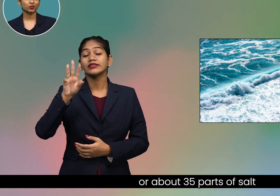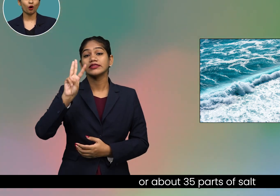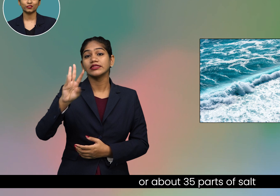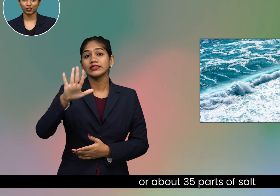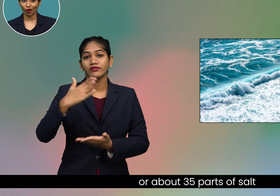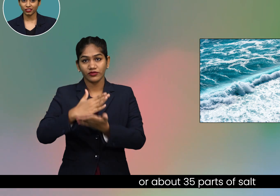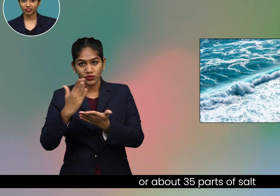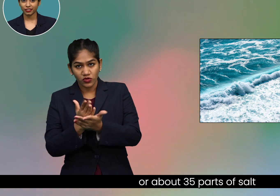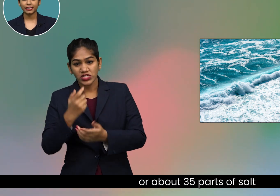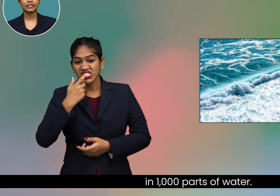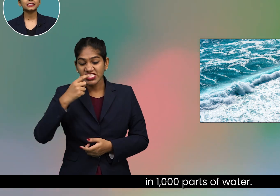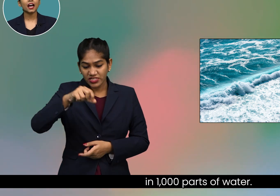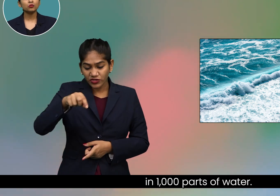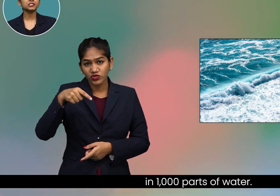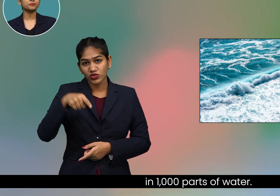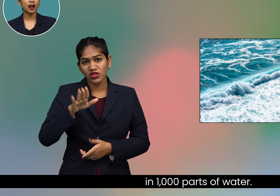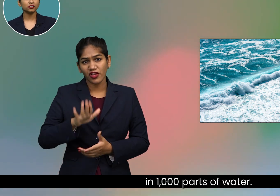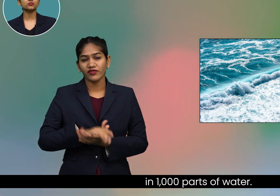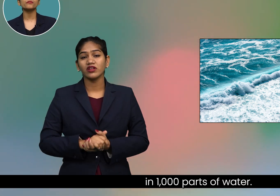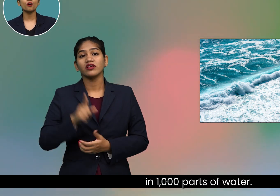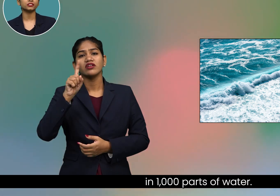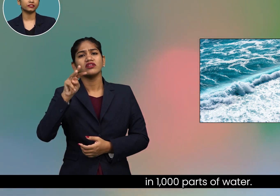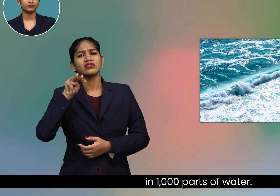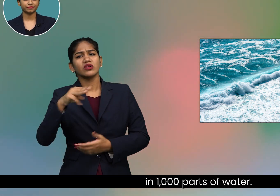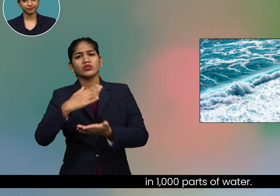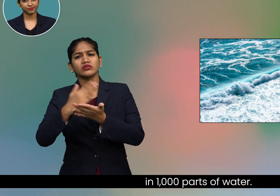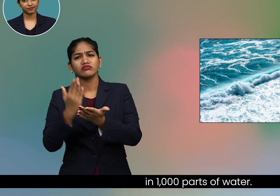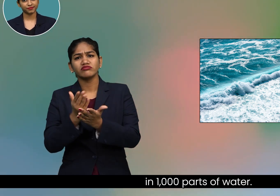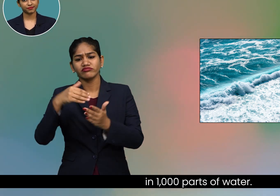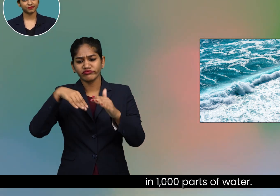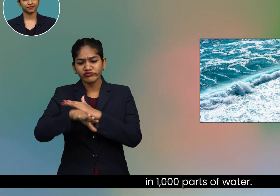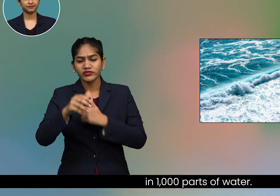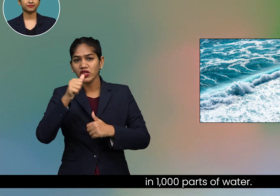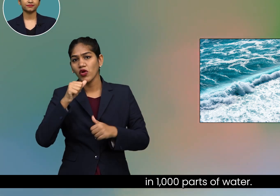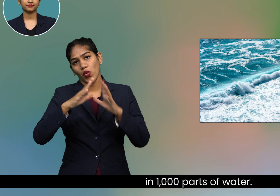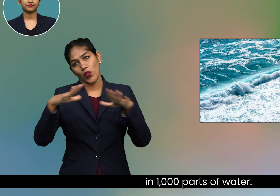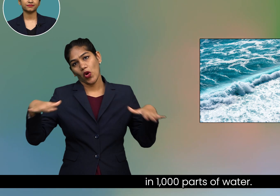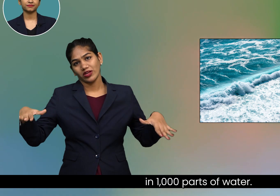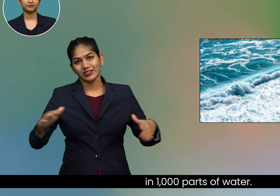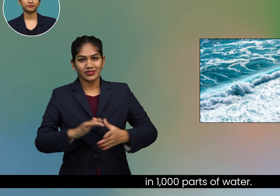parts of salt in 1000 parts of water.